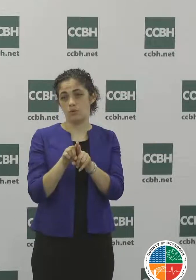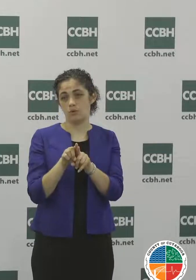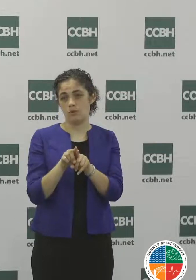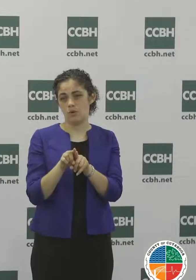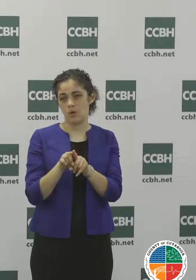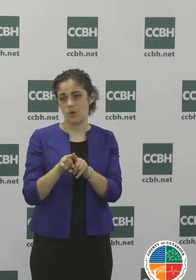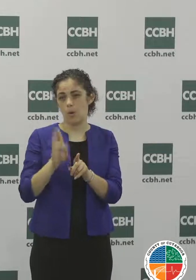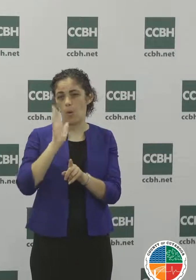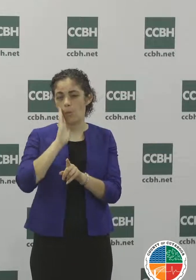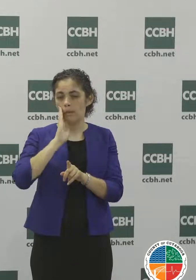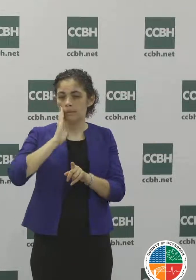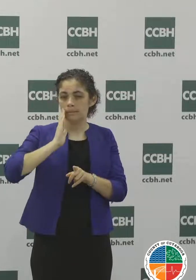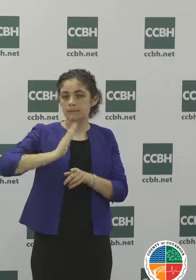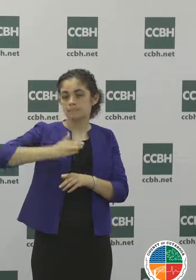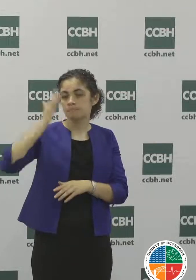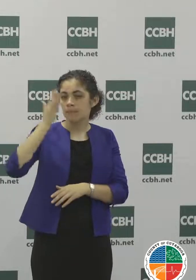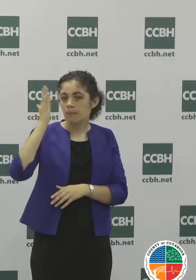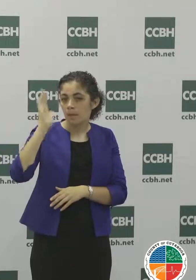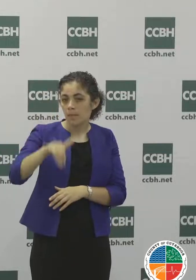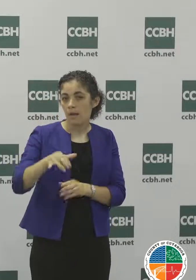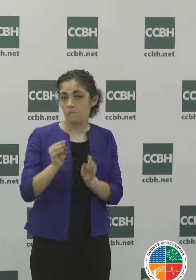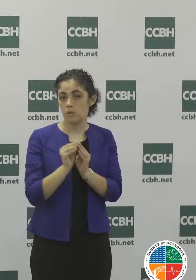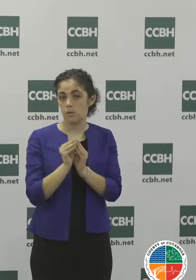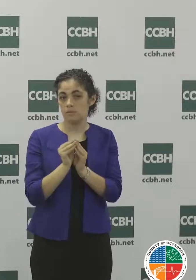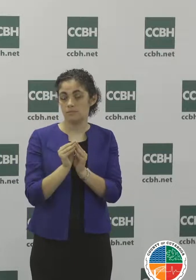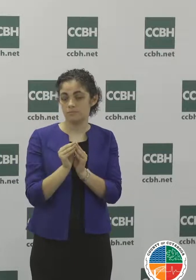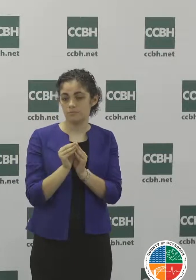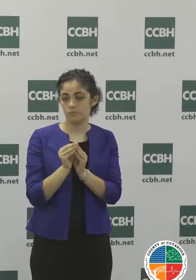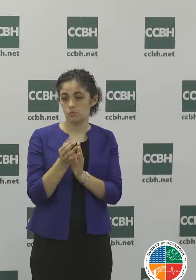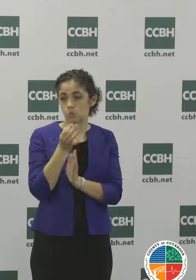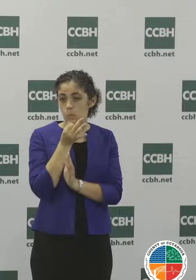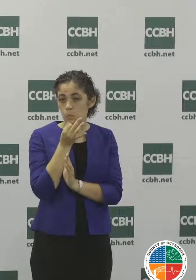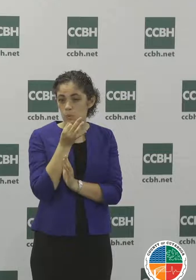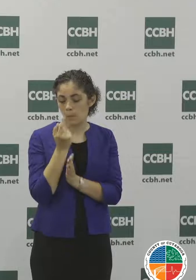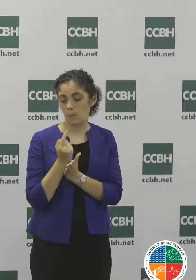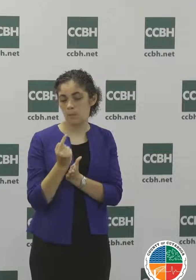hearing more from me and the county in the coming weeks.